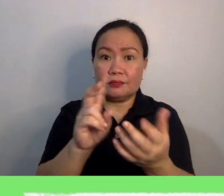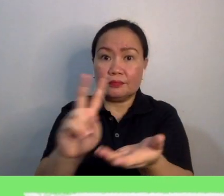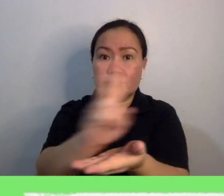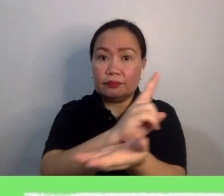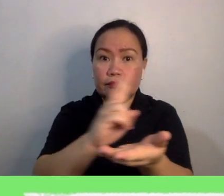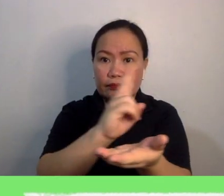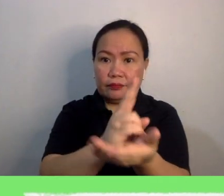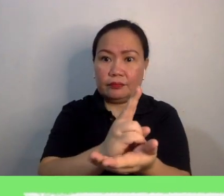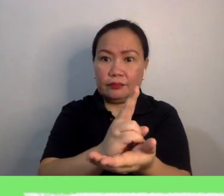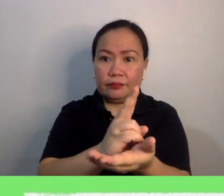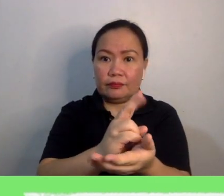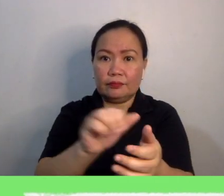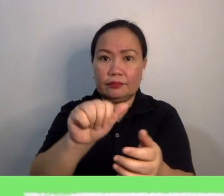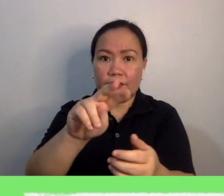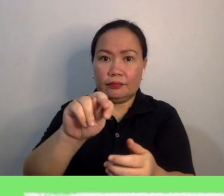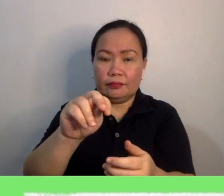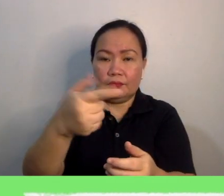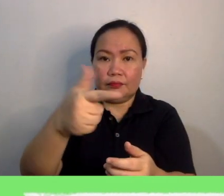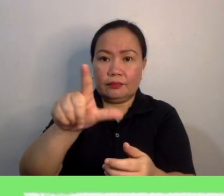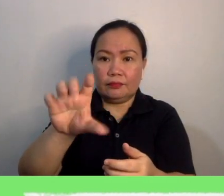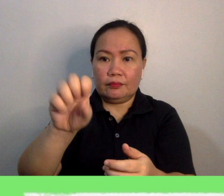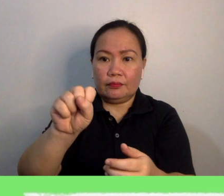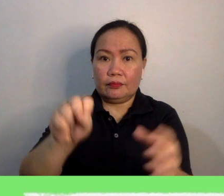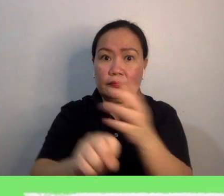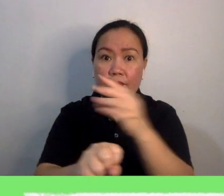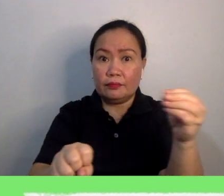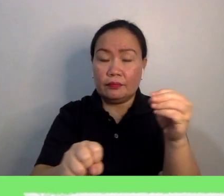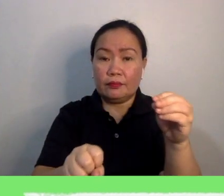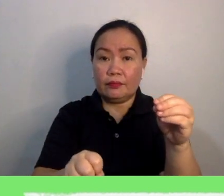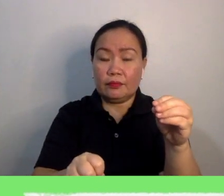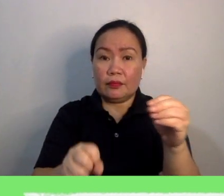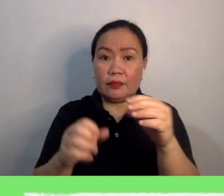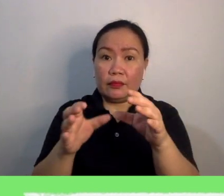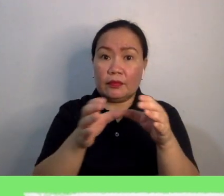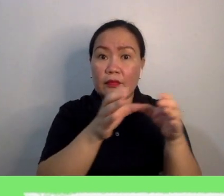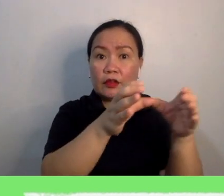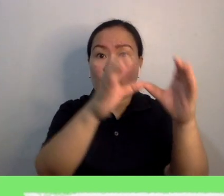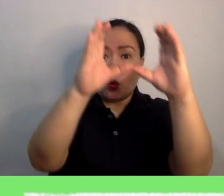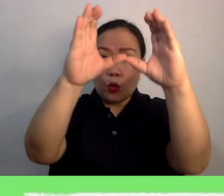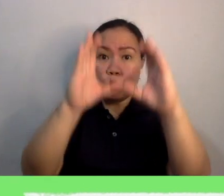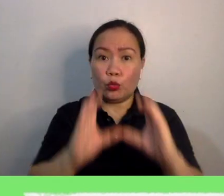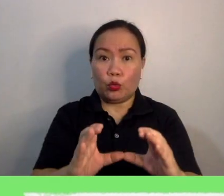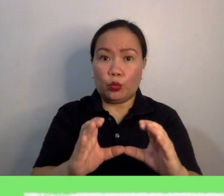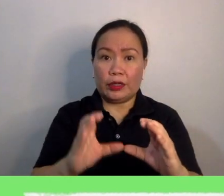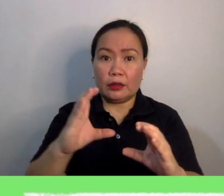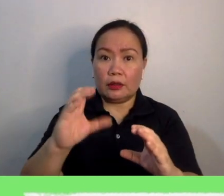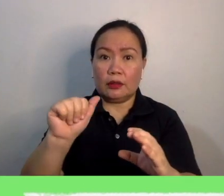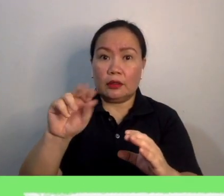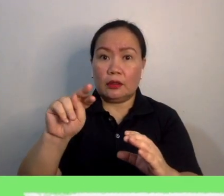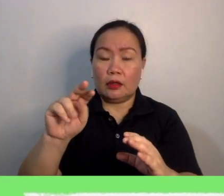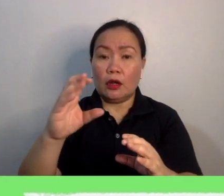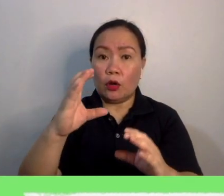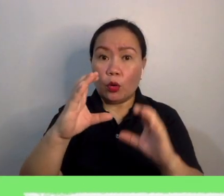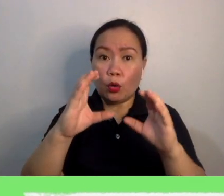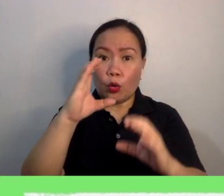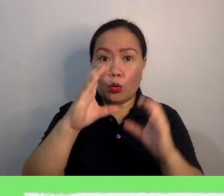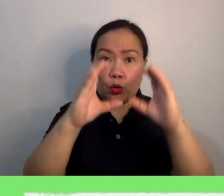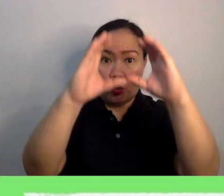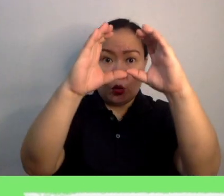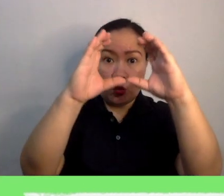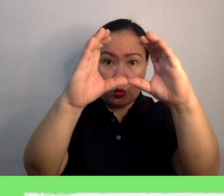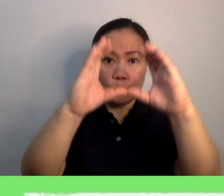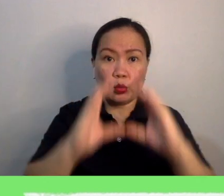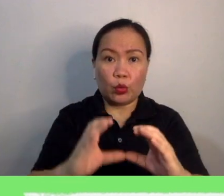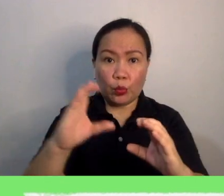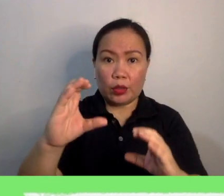angles and congruent angles. Now, so ito po yung different kinds of angle pairs. So, iisa-isahin